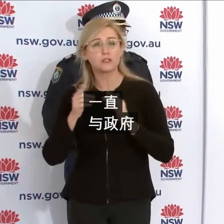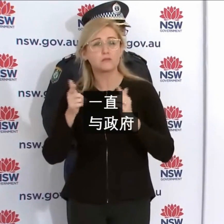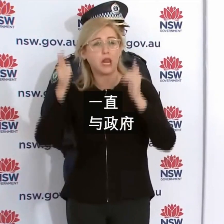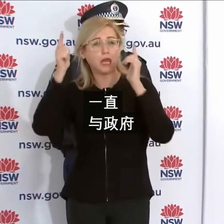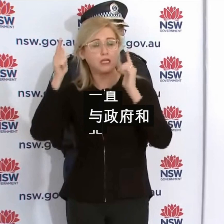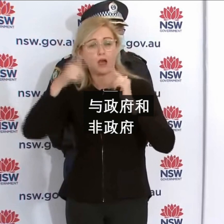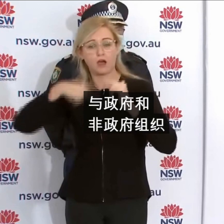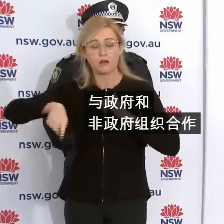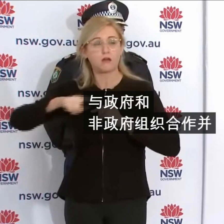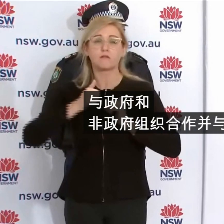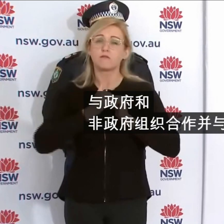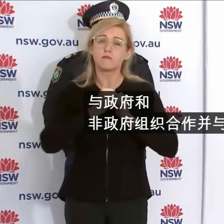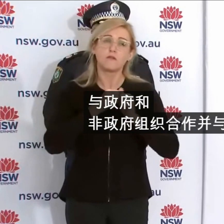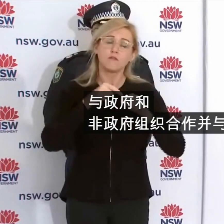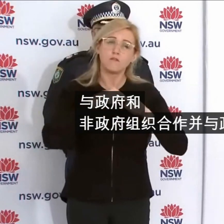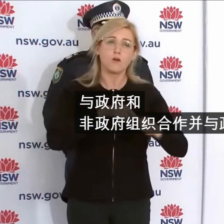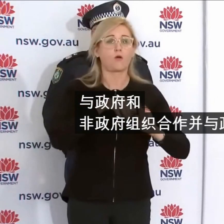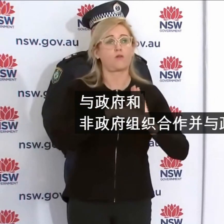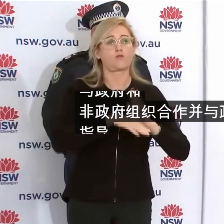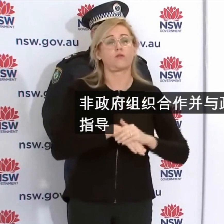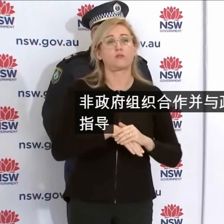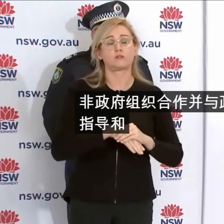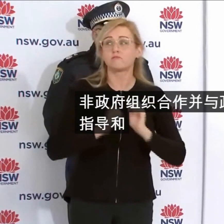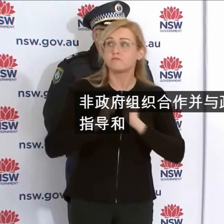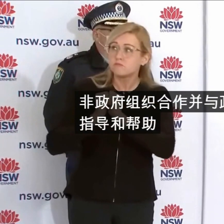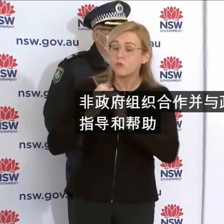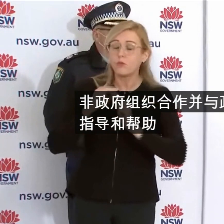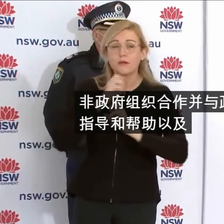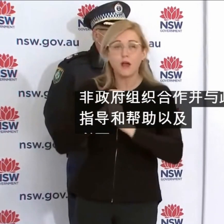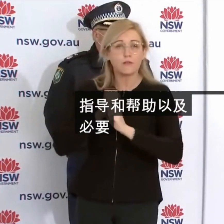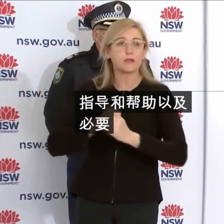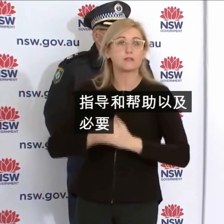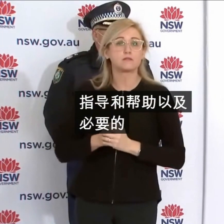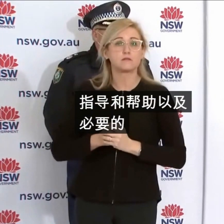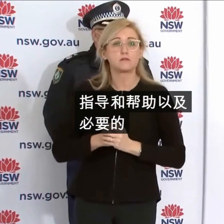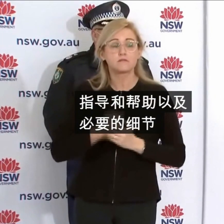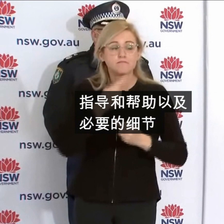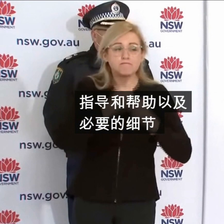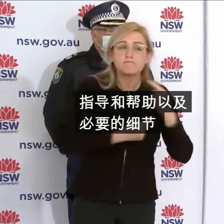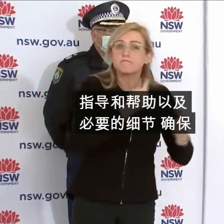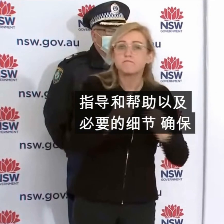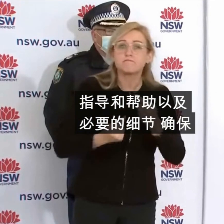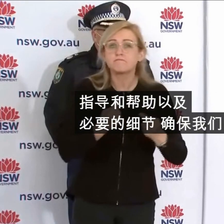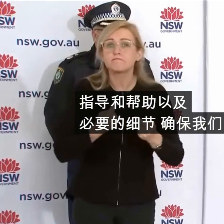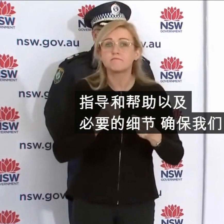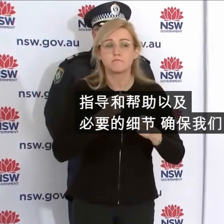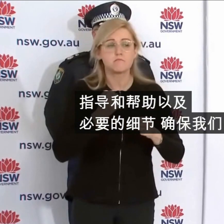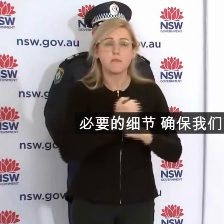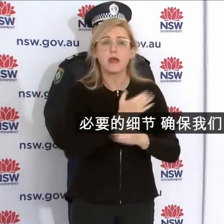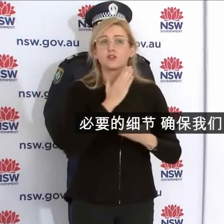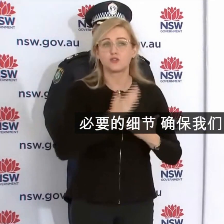with government and non-government organisation, providing guidance and assistance and the necessary details to ensure that we